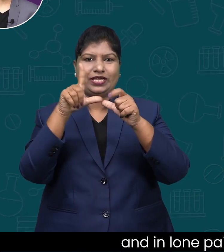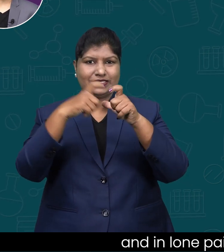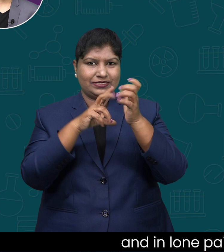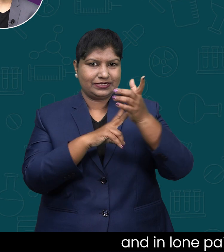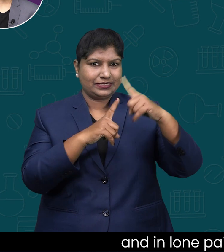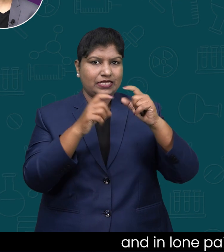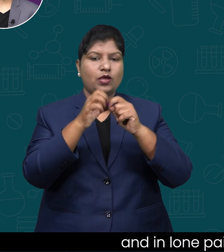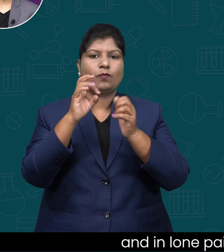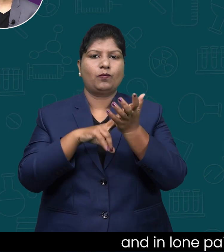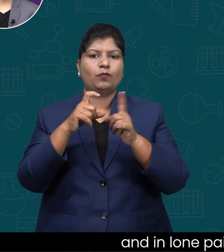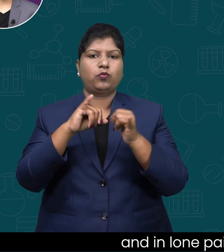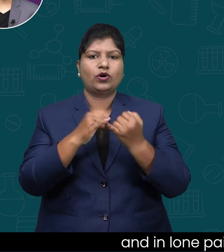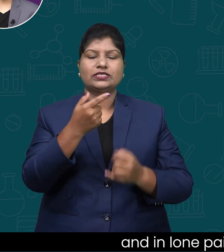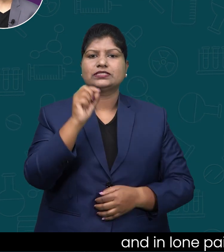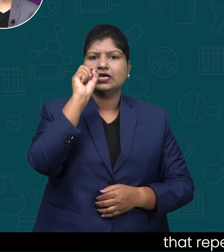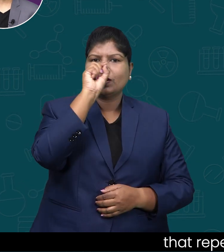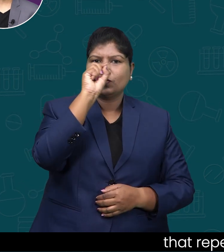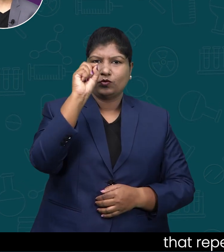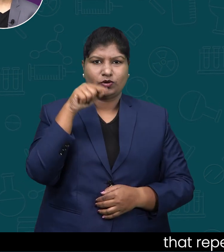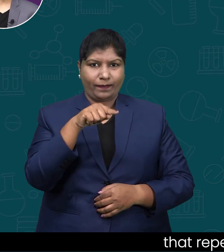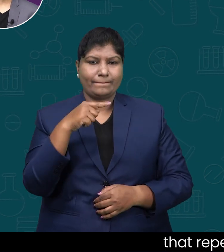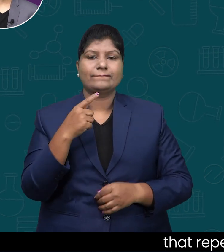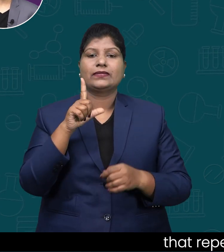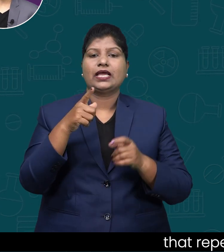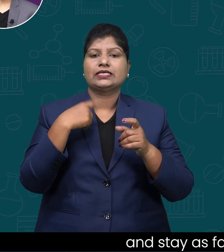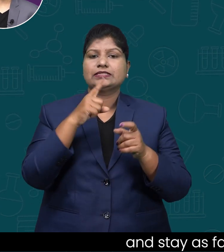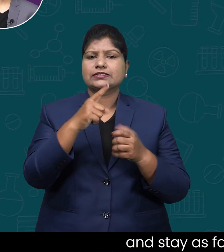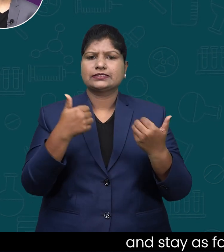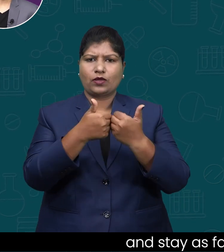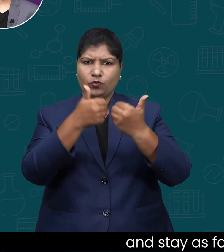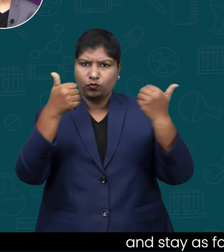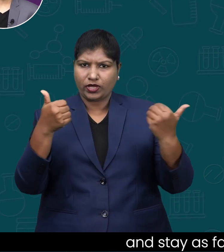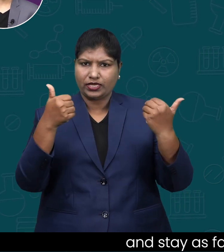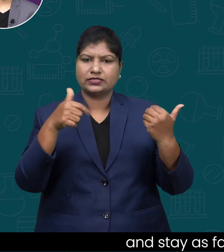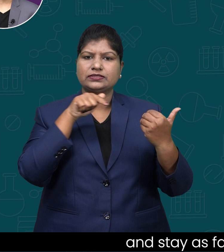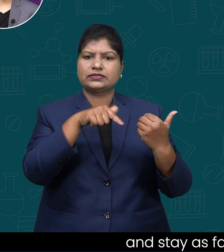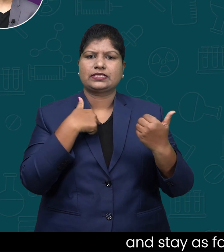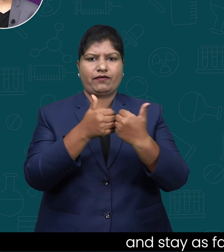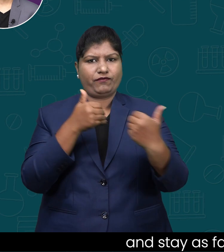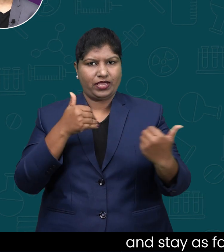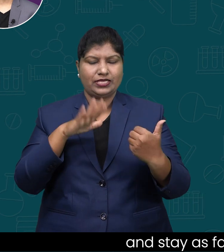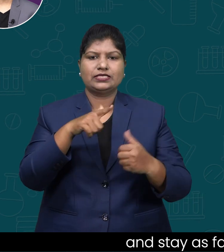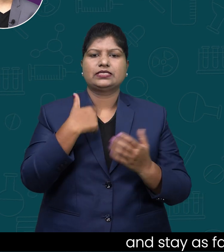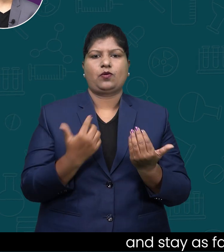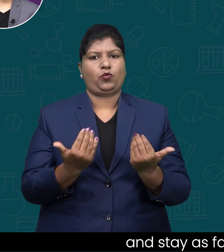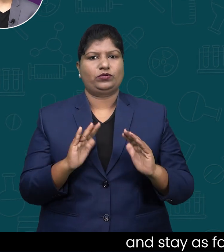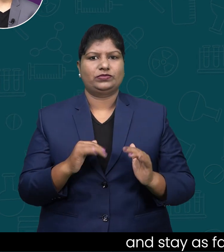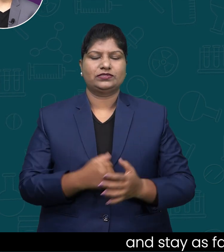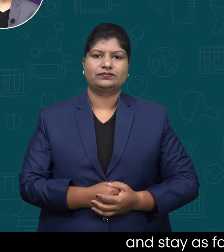lone pairs, as charged clouds that repel one another and stay as far apart as